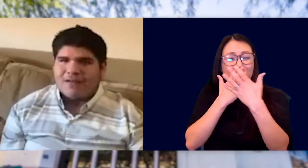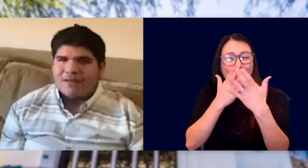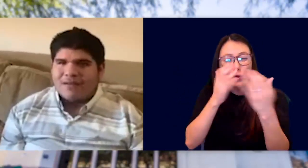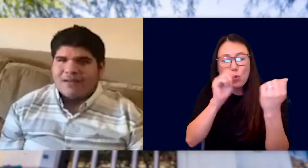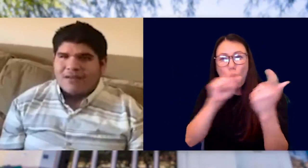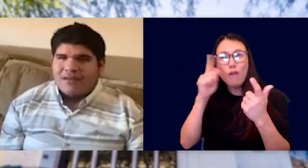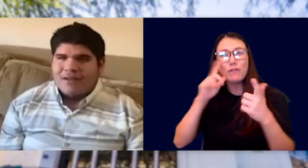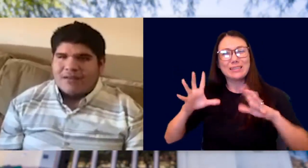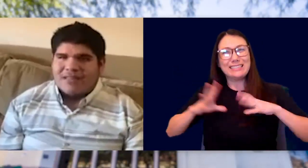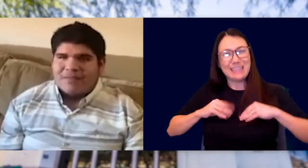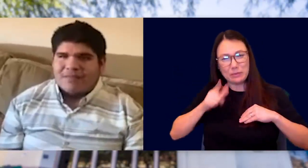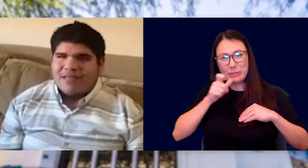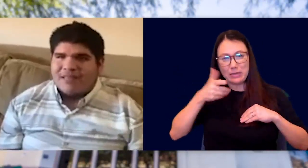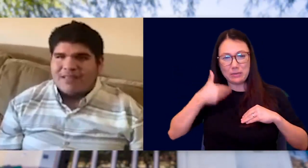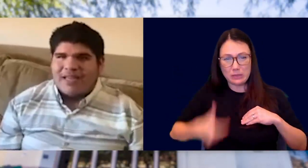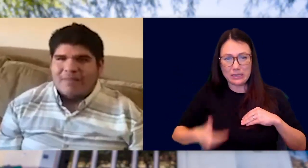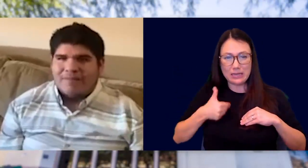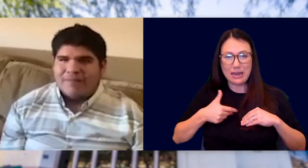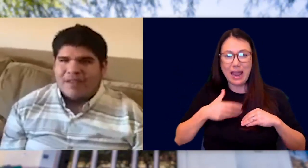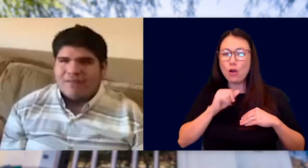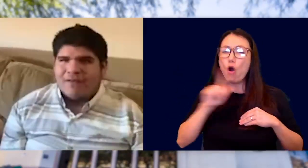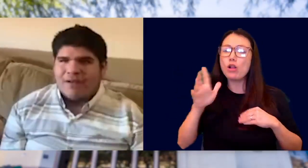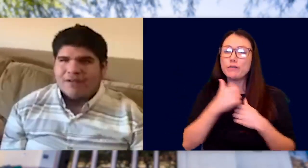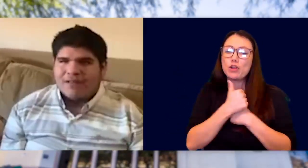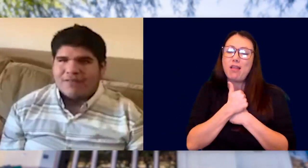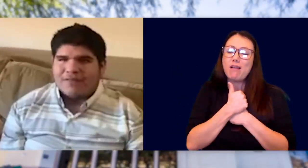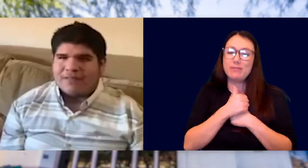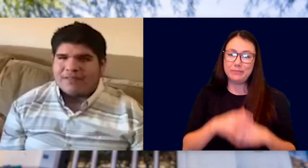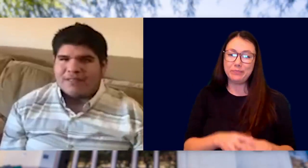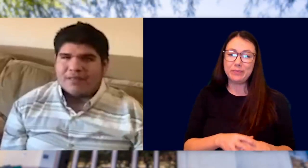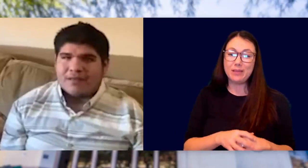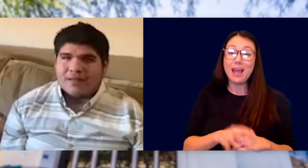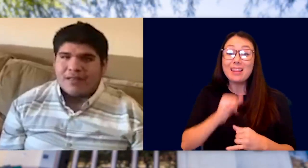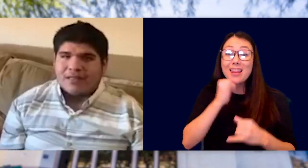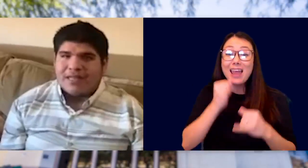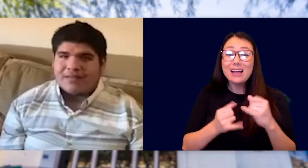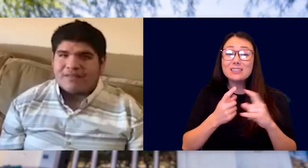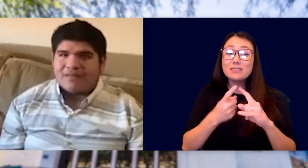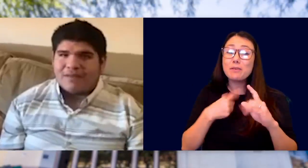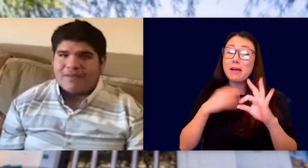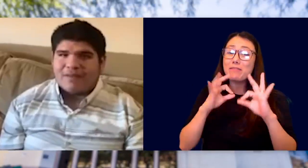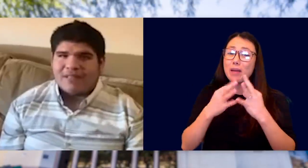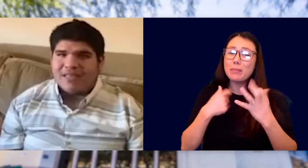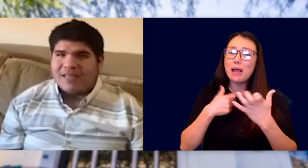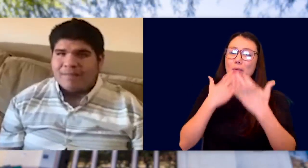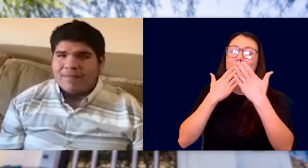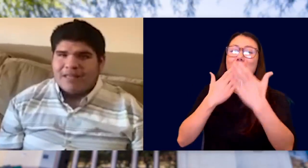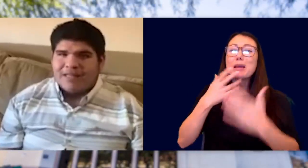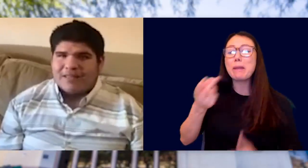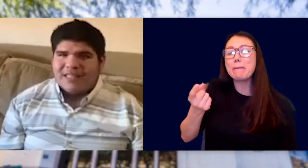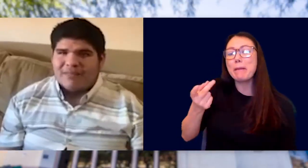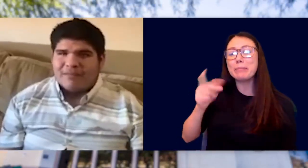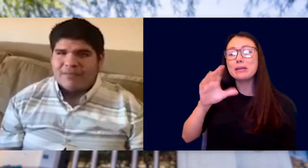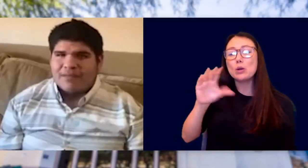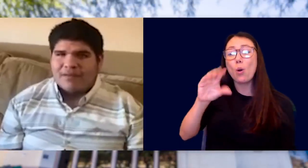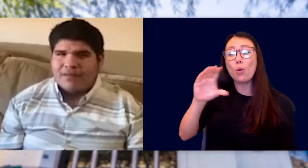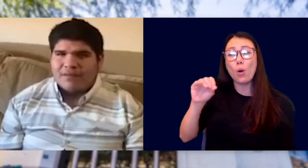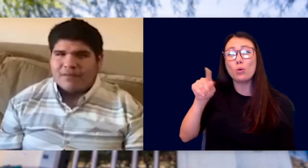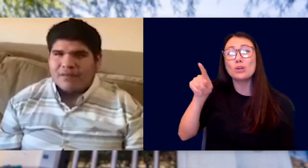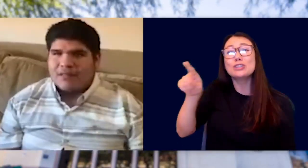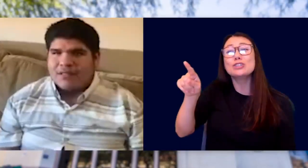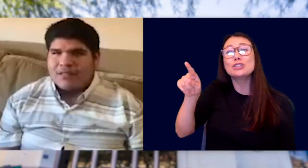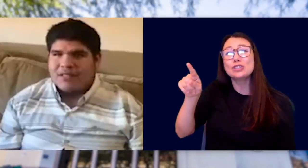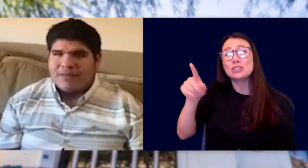for all accepting me as I am, and for all your love and affection. Lastly, for my family, I'd like to thank my puppy